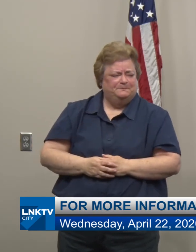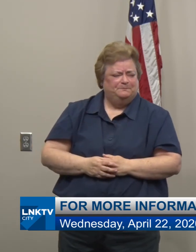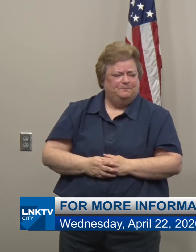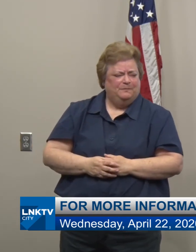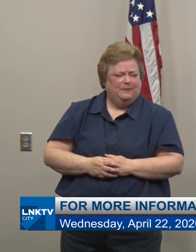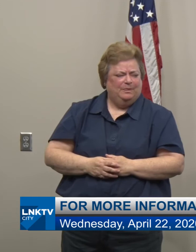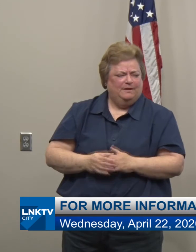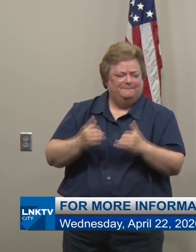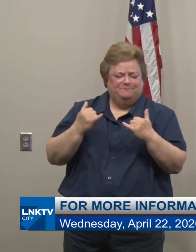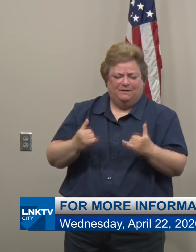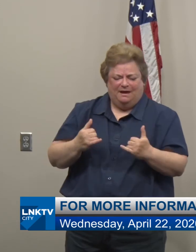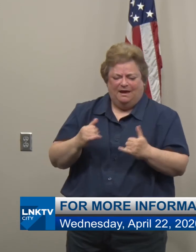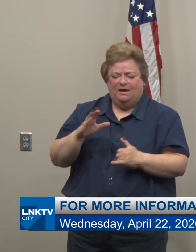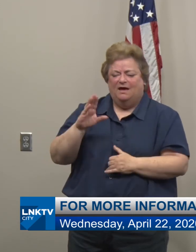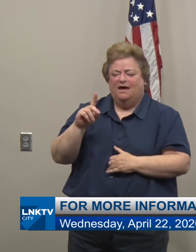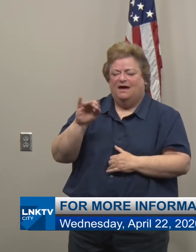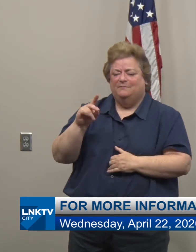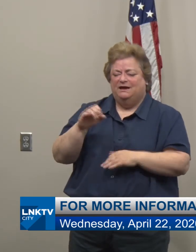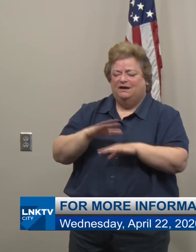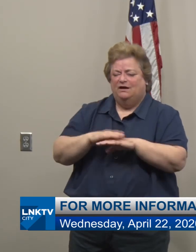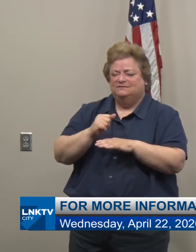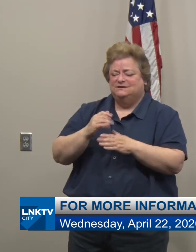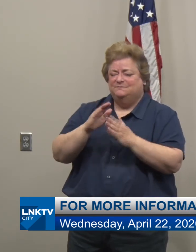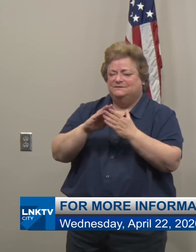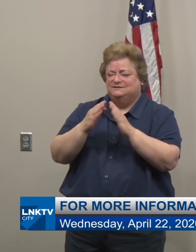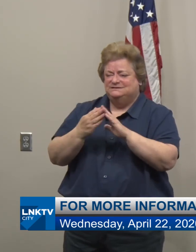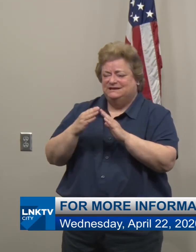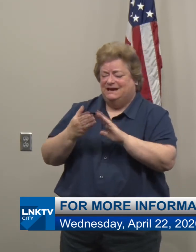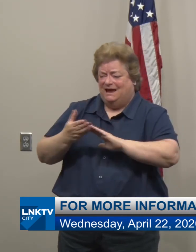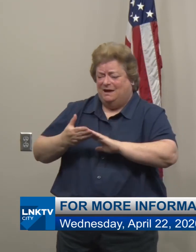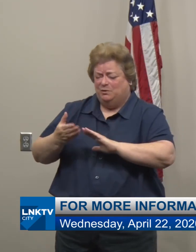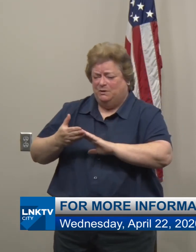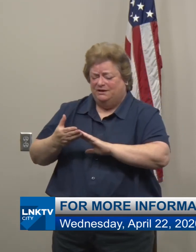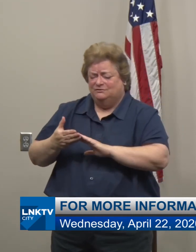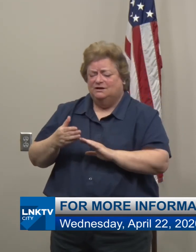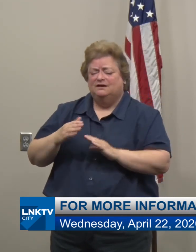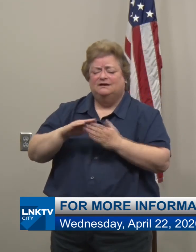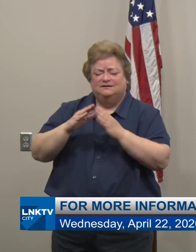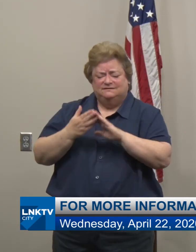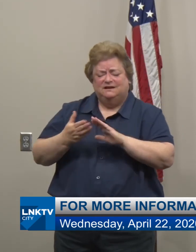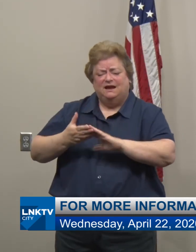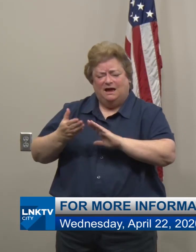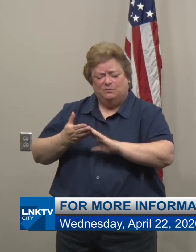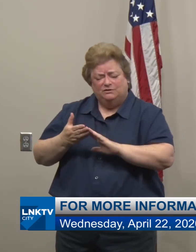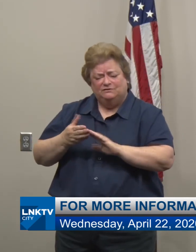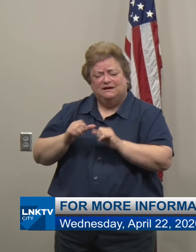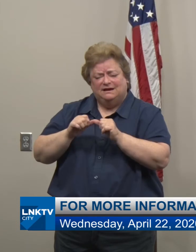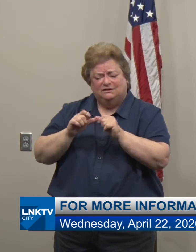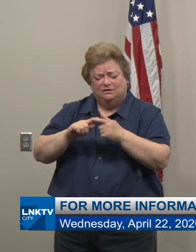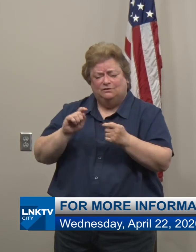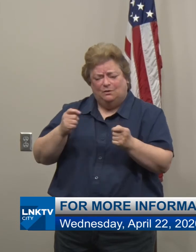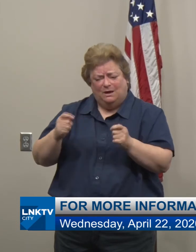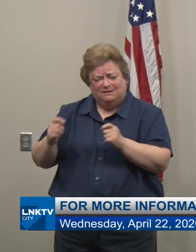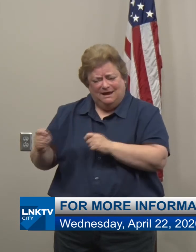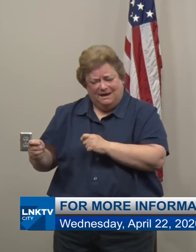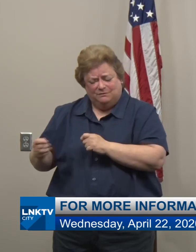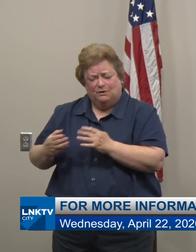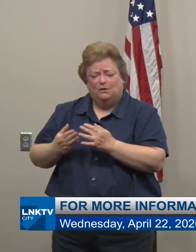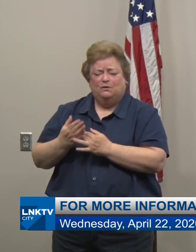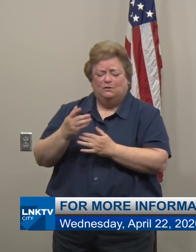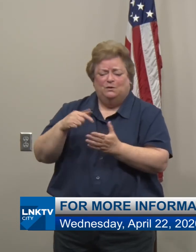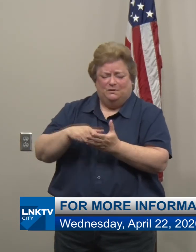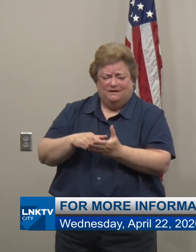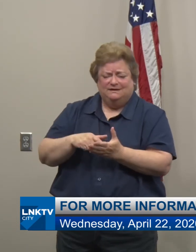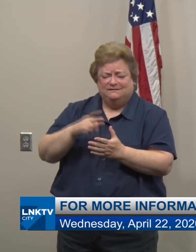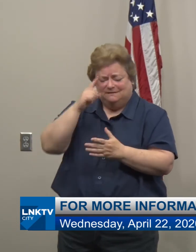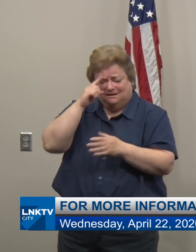Moving on to an update on some city operations. Our city operations continue to adapt and demonstrate their resilience through this